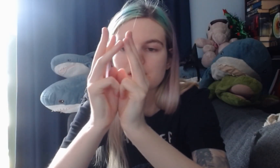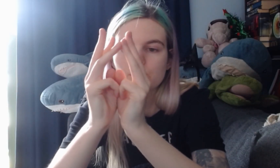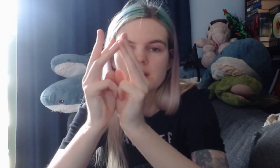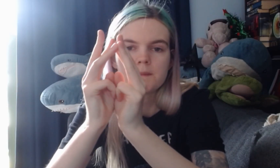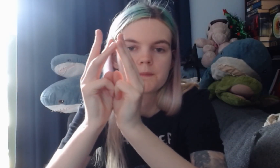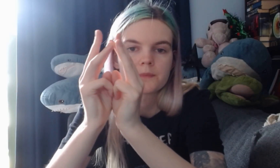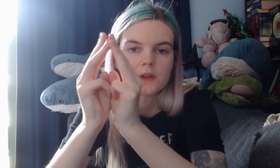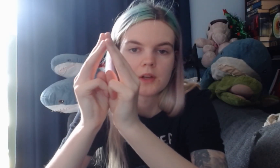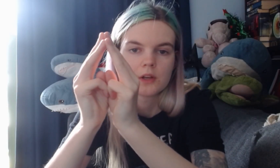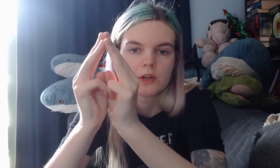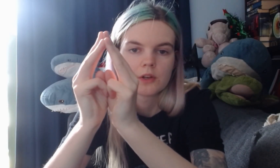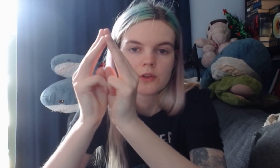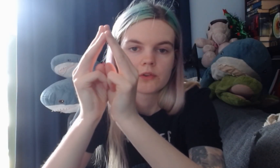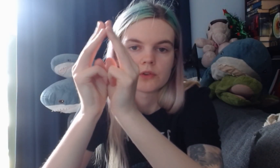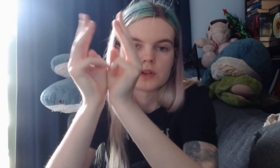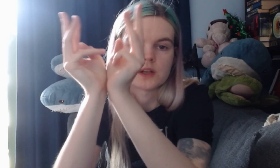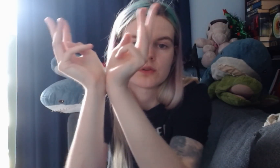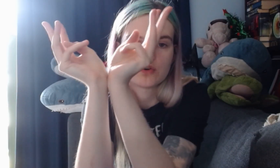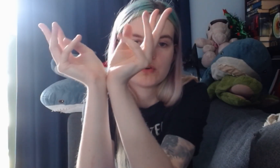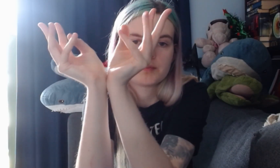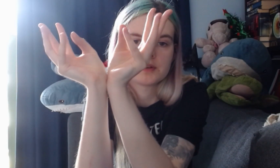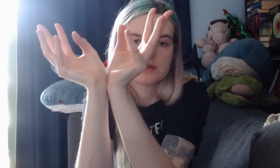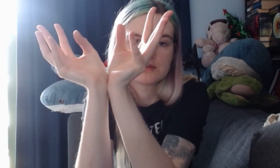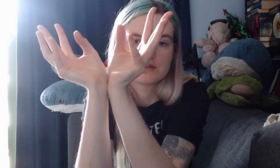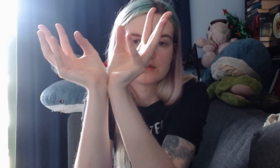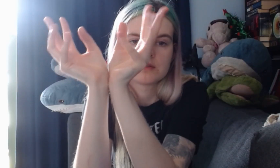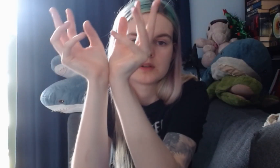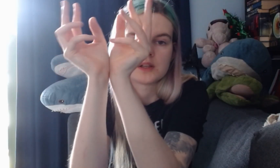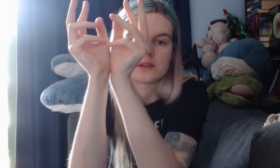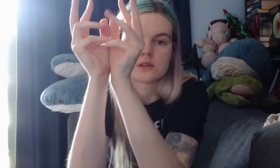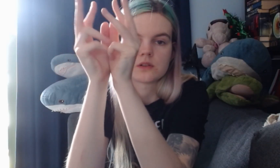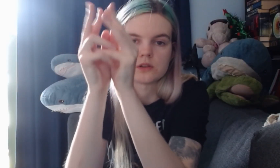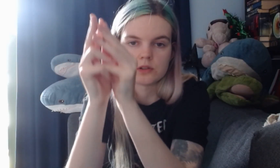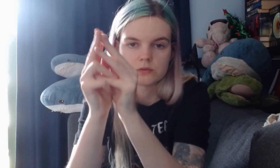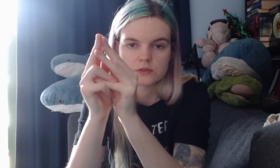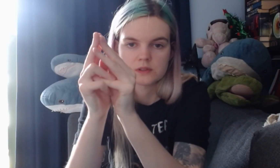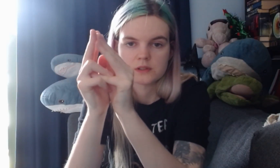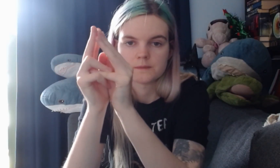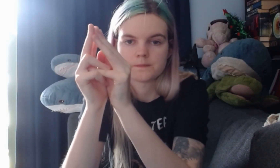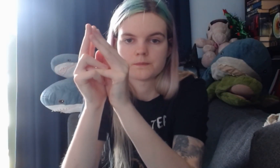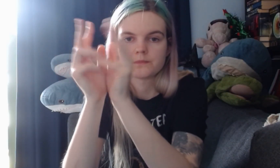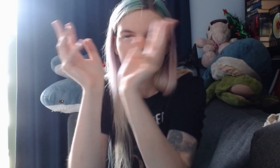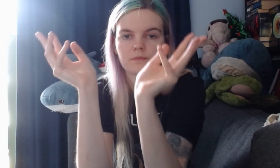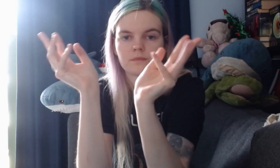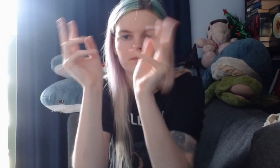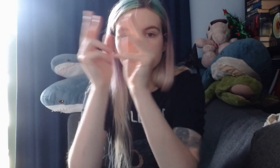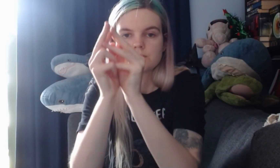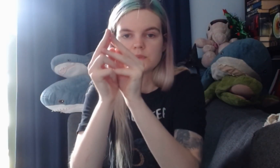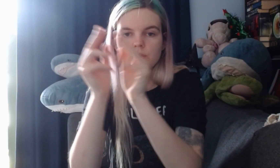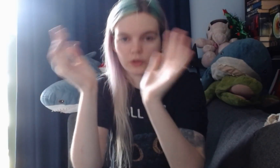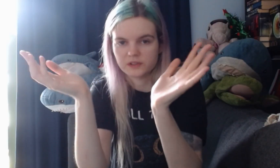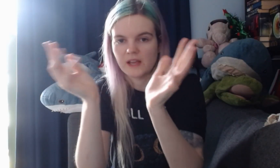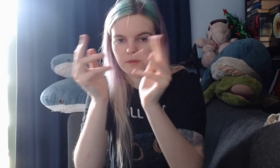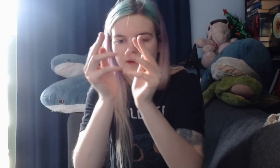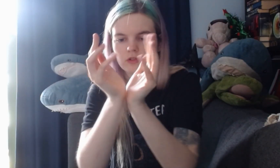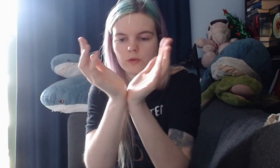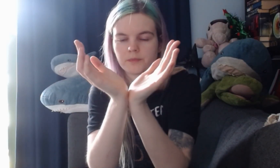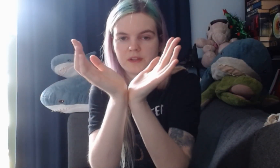way. So you get open and closed. No, not that much open, those